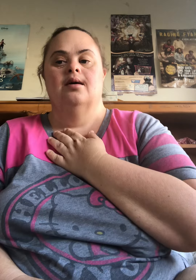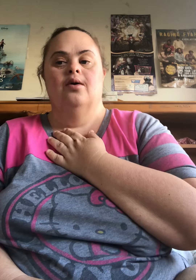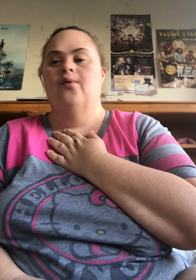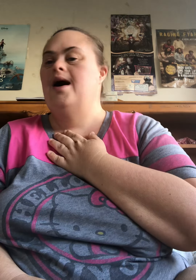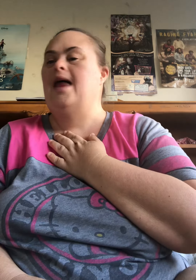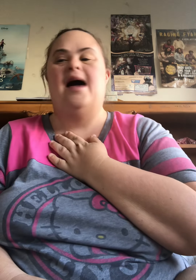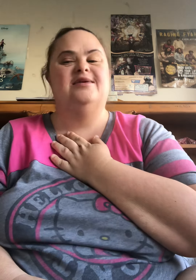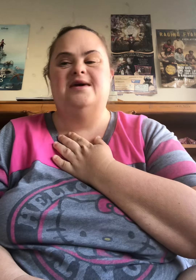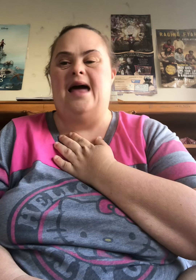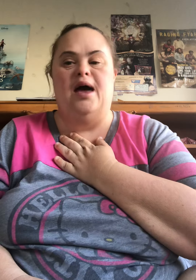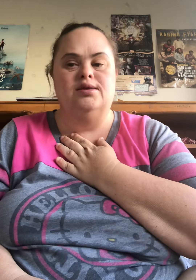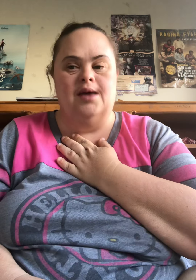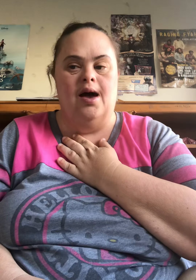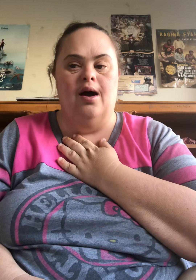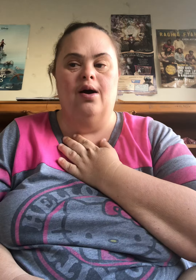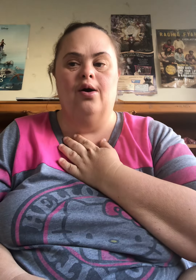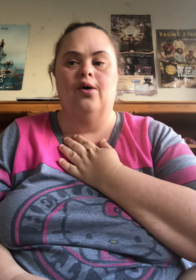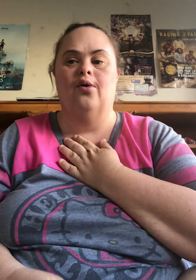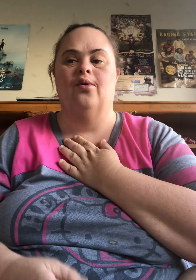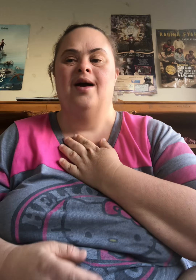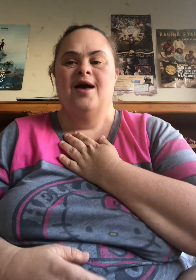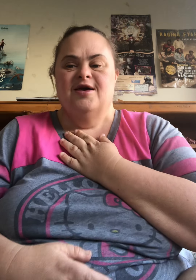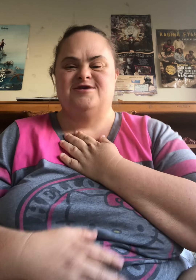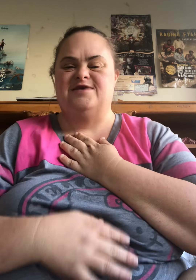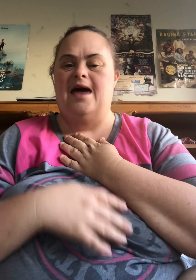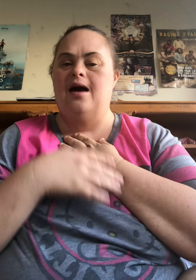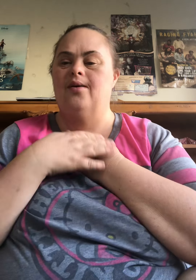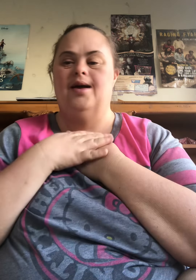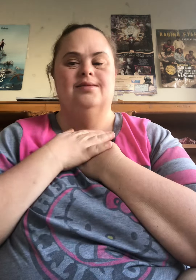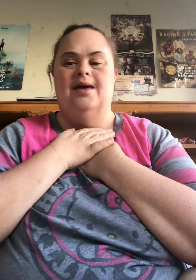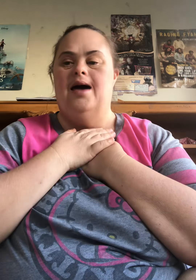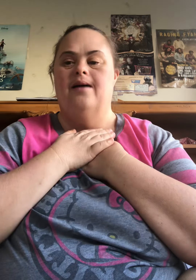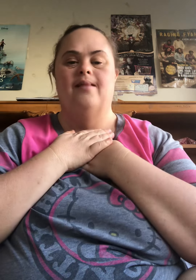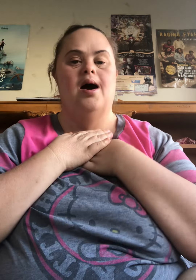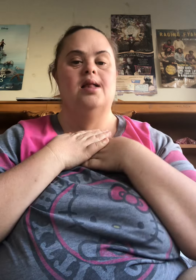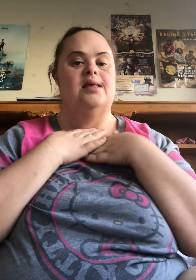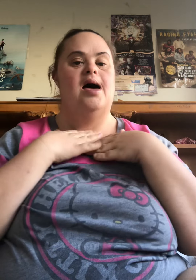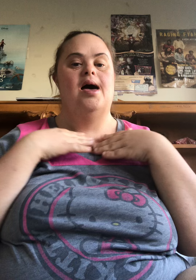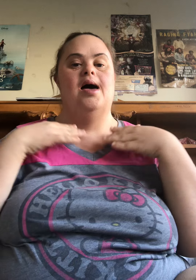ready. What else did I know? Staying of our